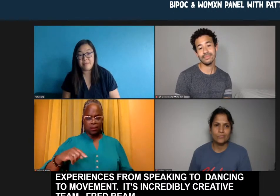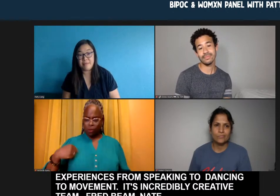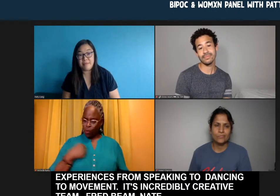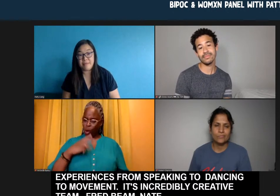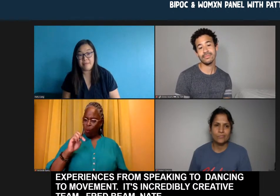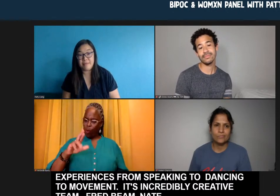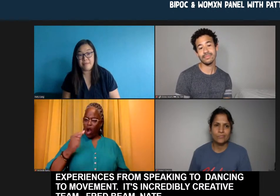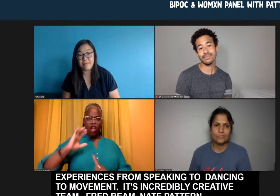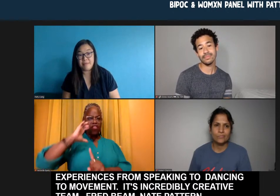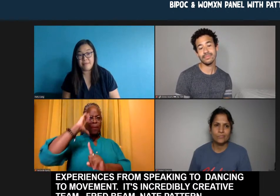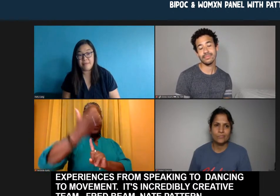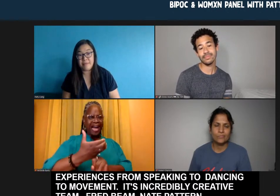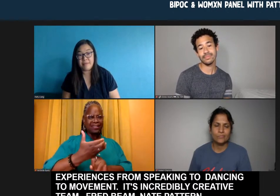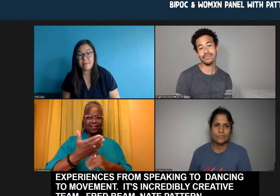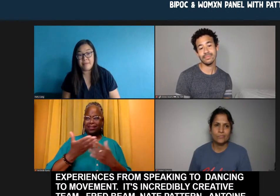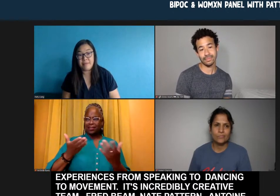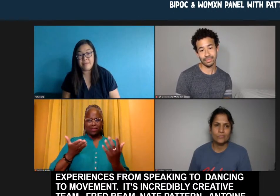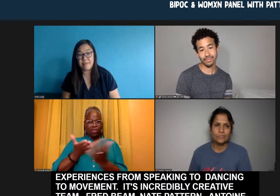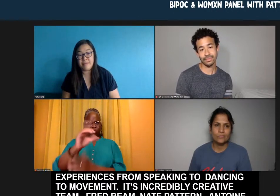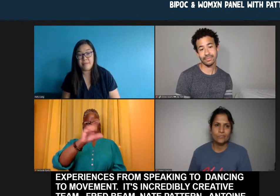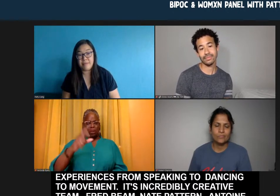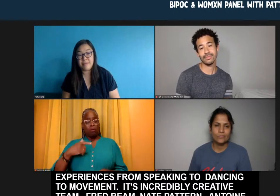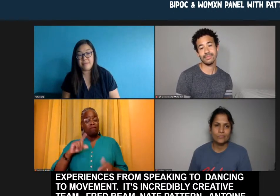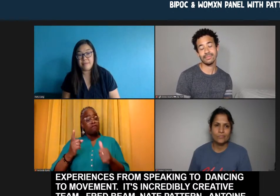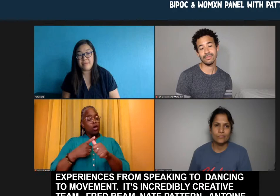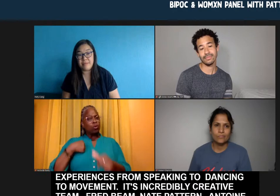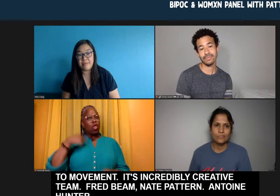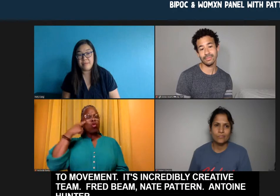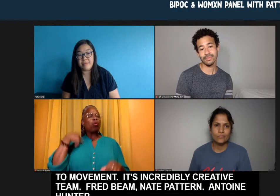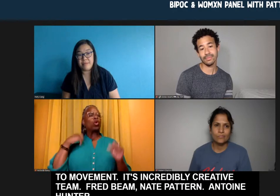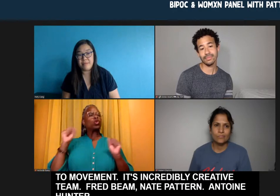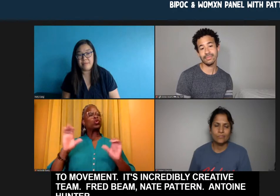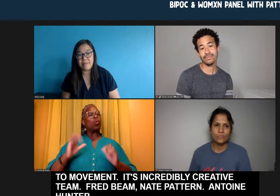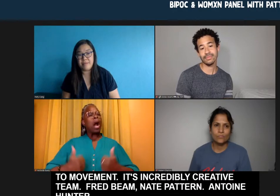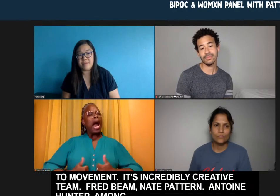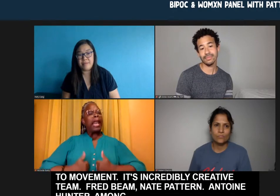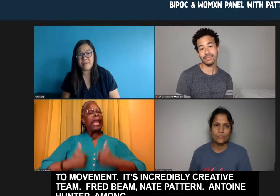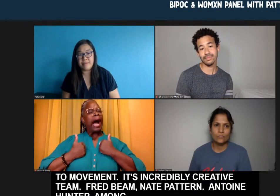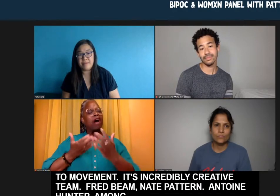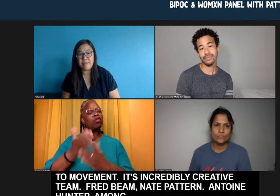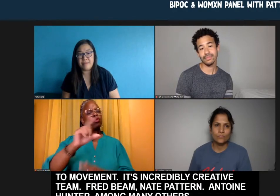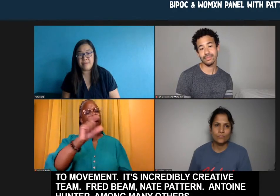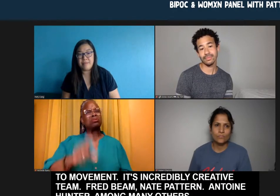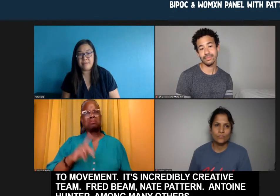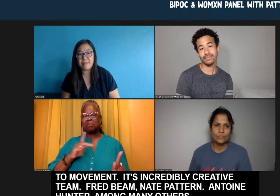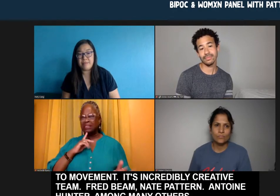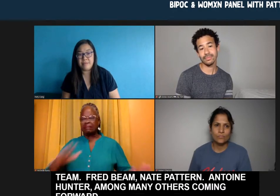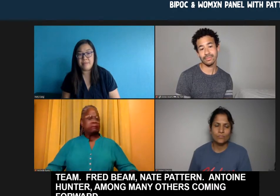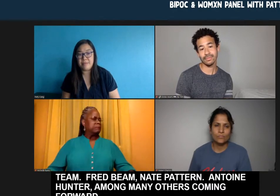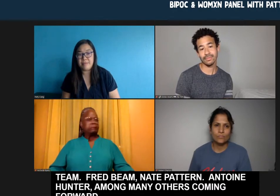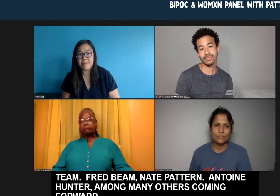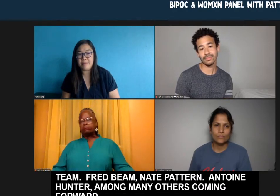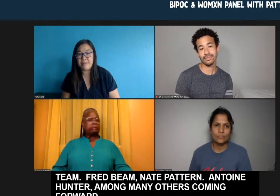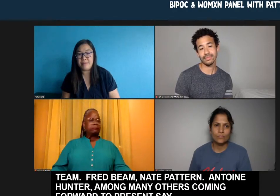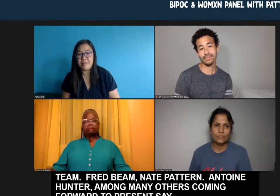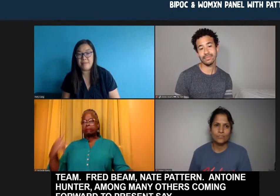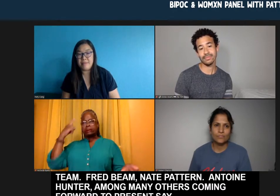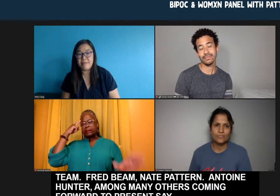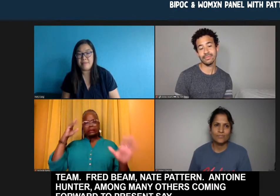among many others, coming forward to present and saying, we were the... and you know, it's like how people are